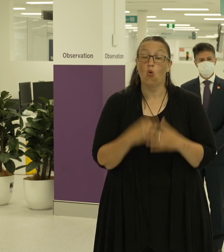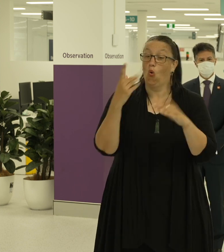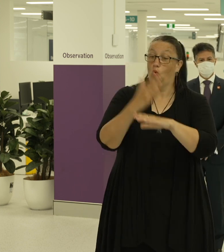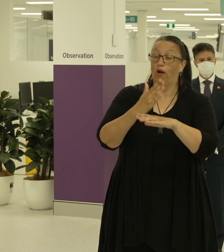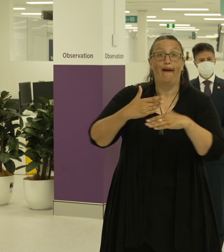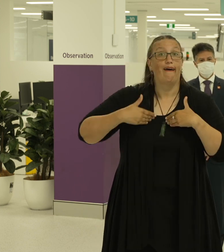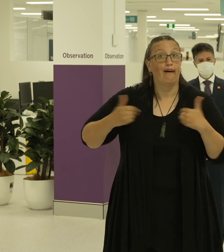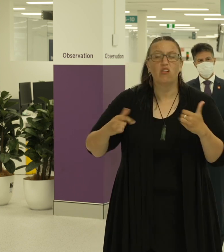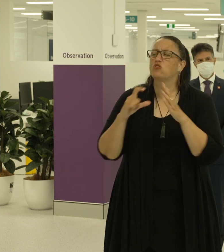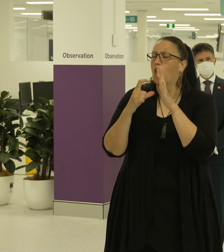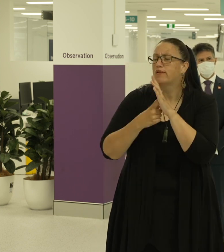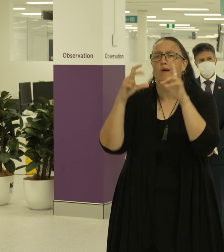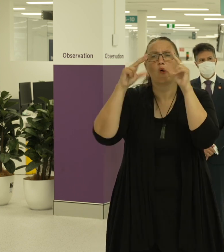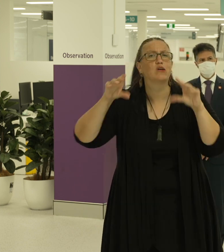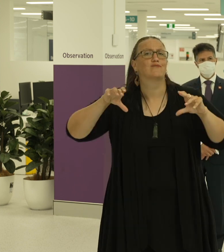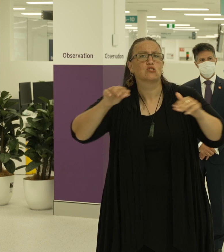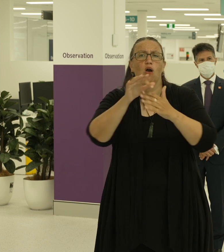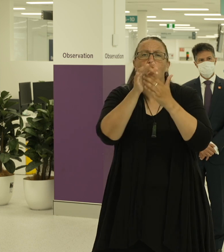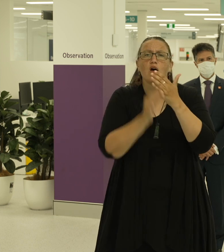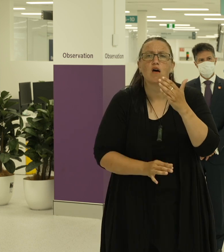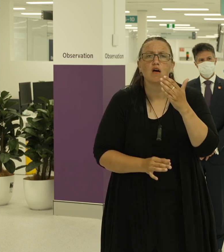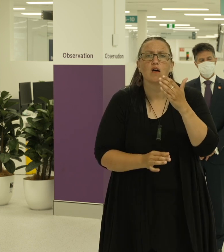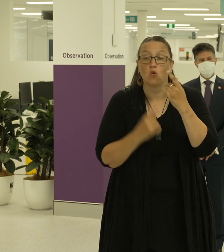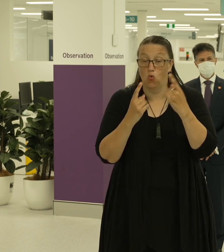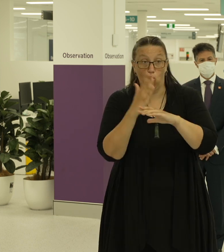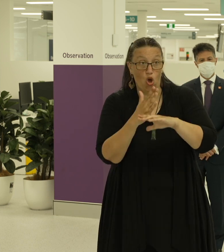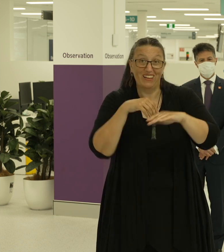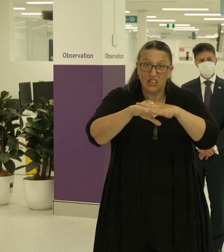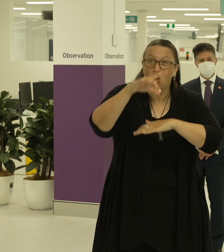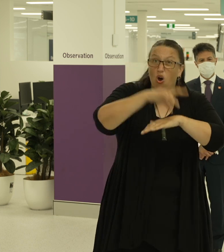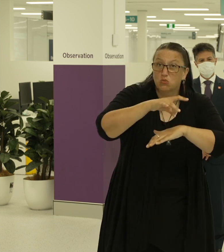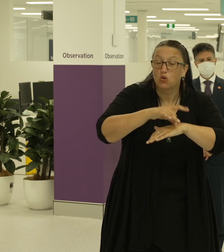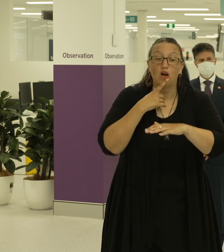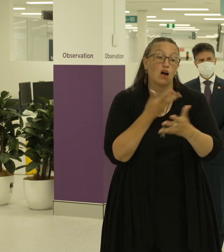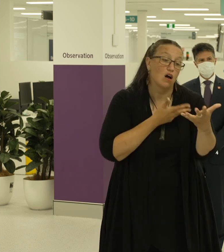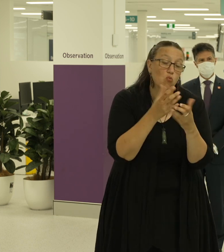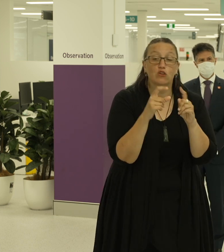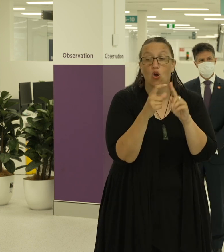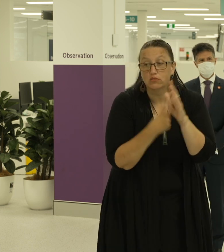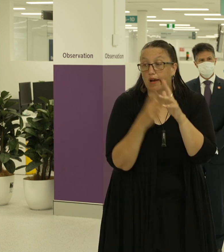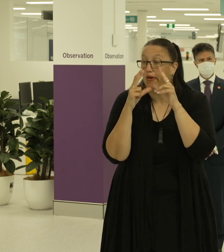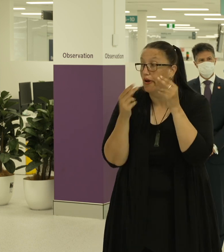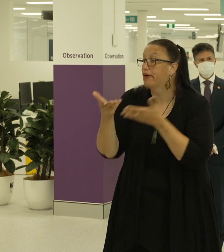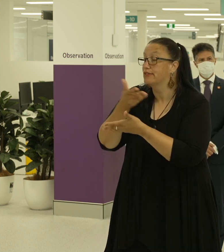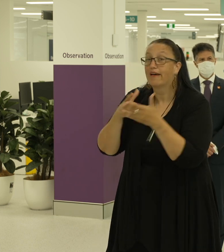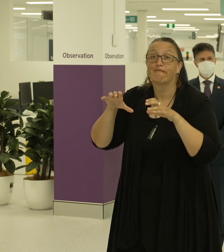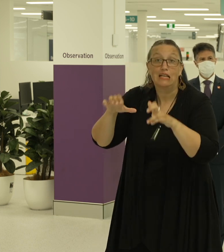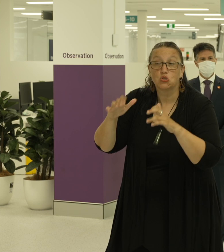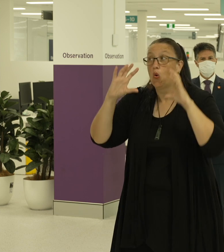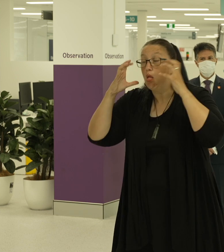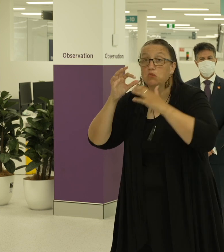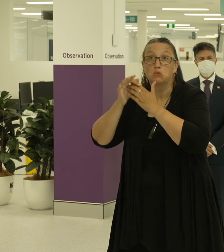workers, I've consulted broadly with the health community, the doctors, the nurses, the allied health staff. I've also consulted